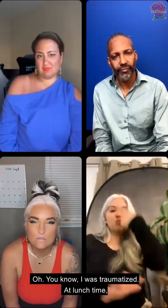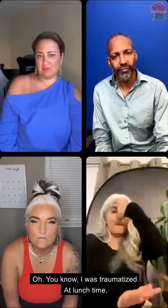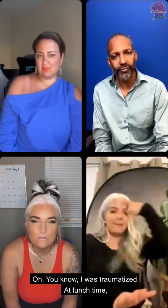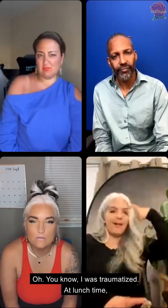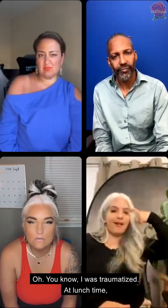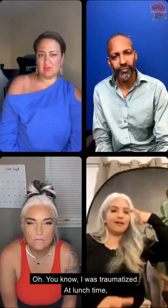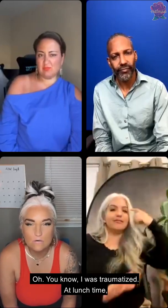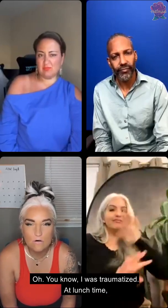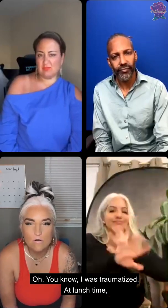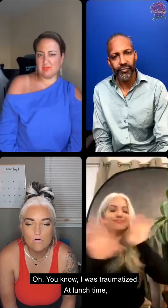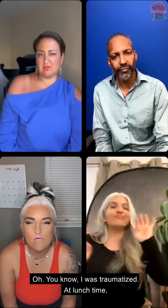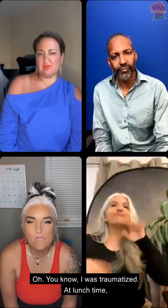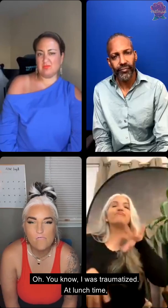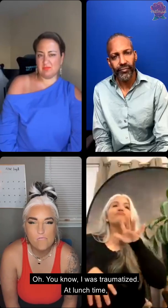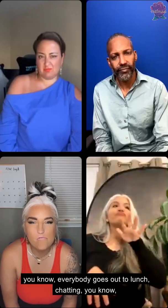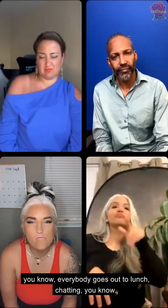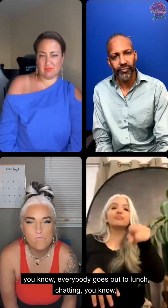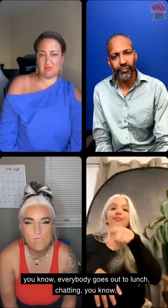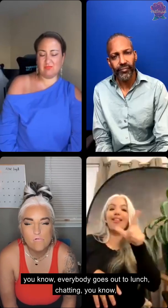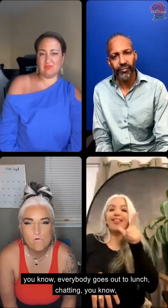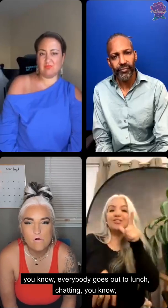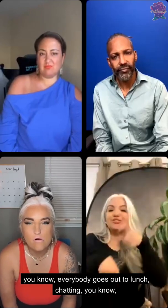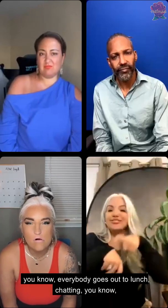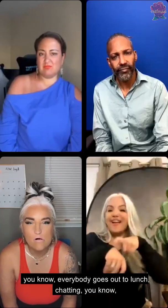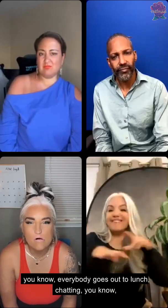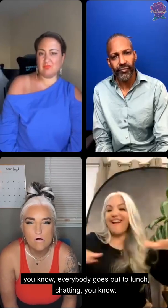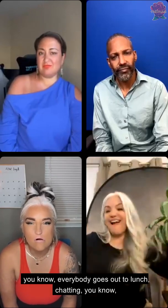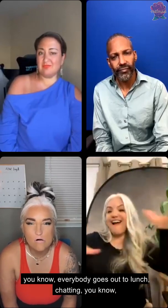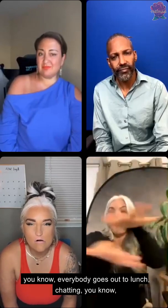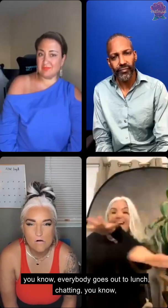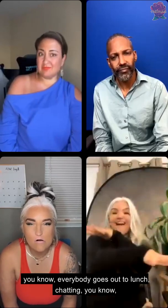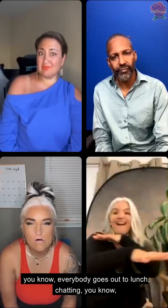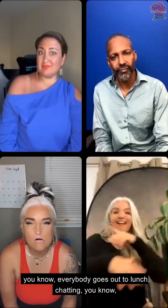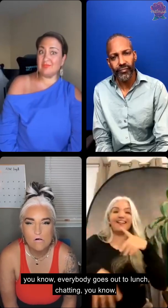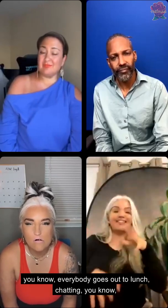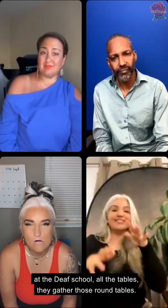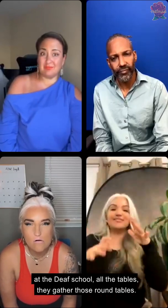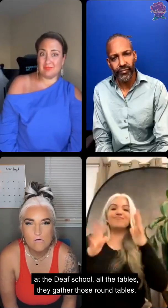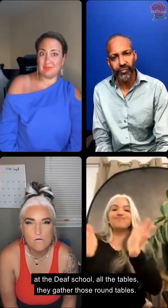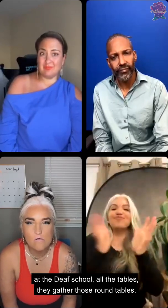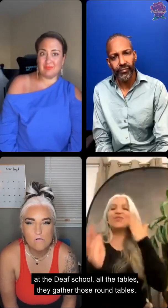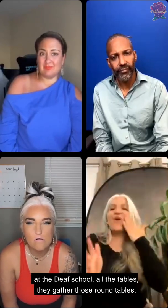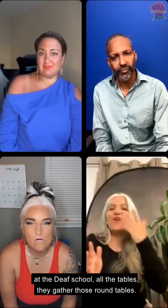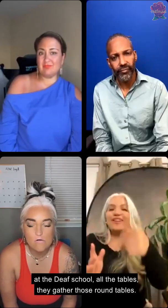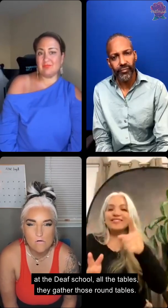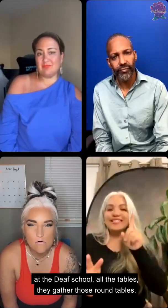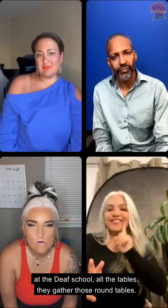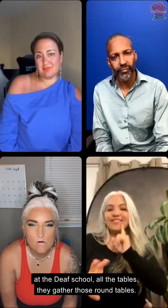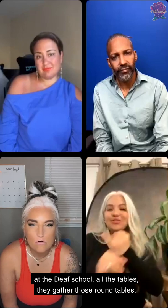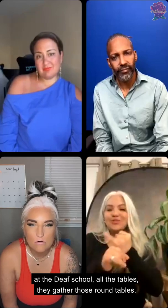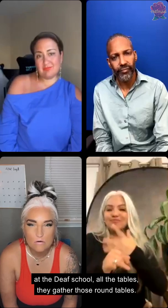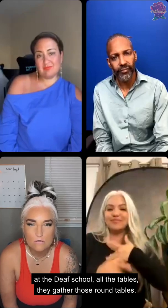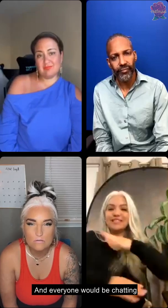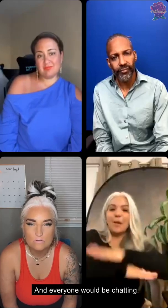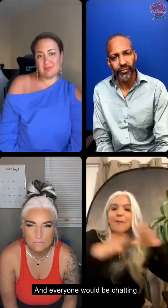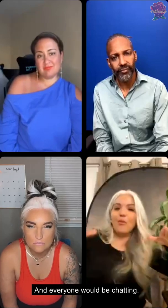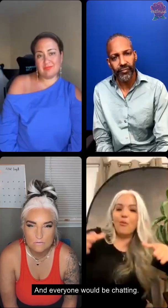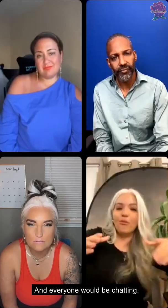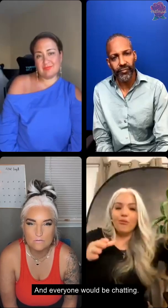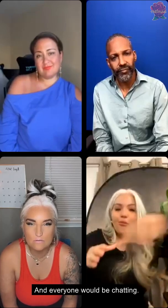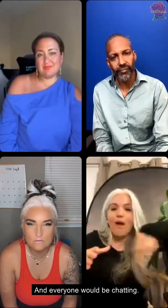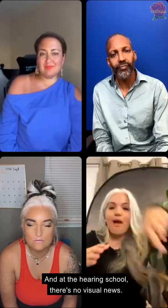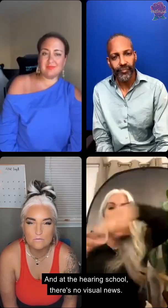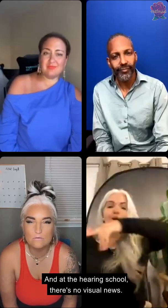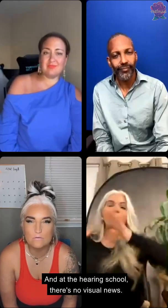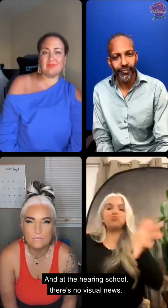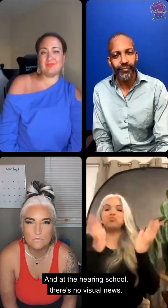I was traumatized. At lunchtime, everybody was out at lunch, chatting. At the deaf school, all the tables are together, those round